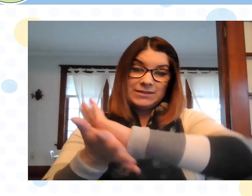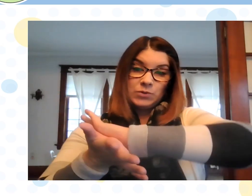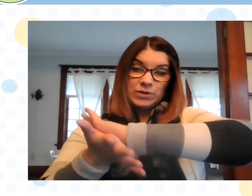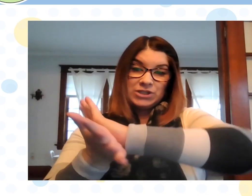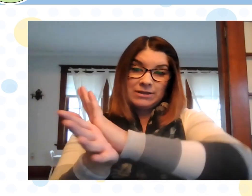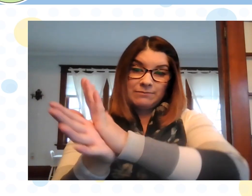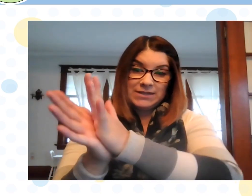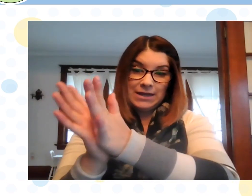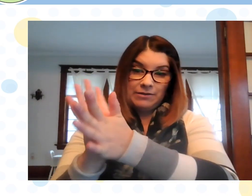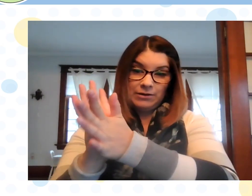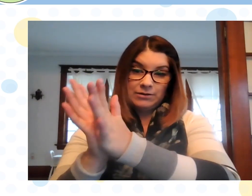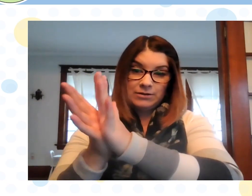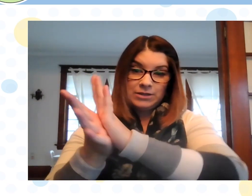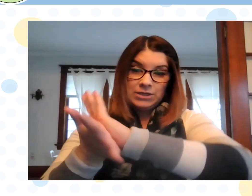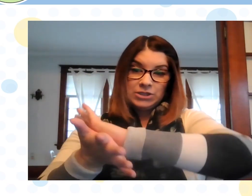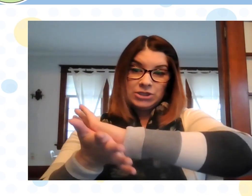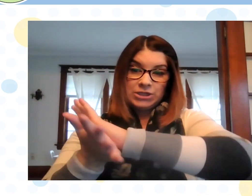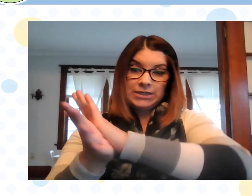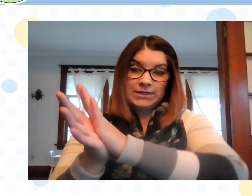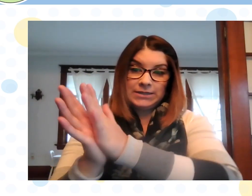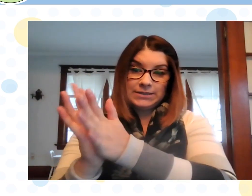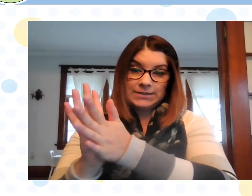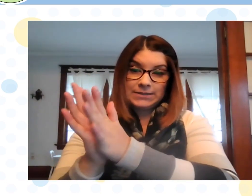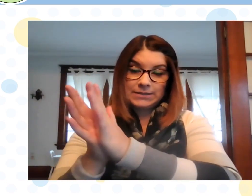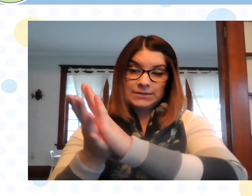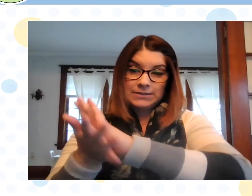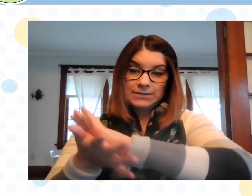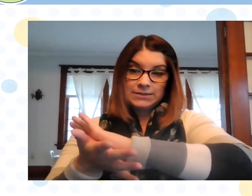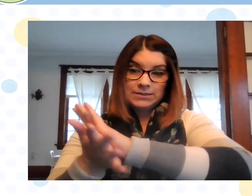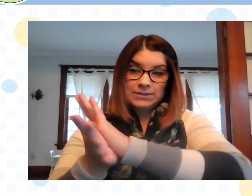kind of squish them together. Cheese.